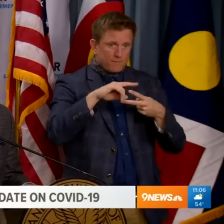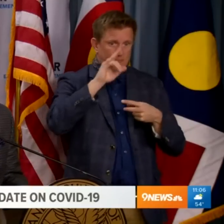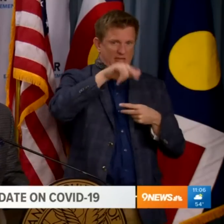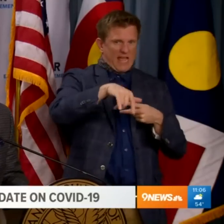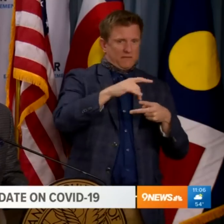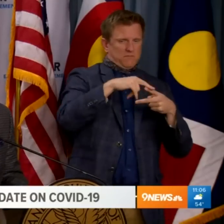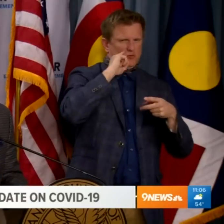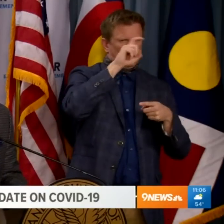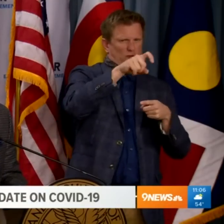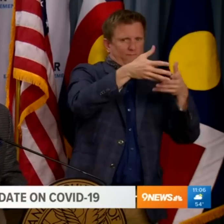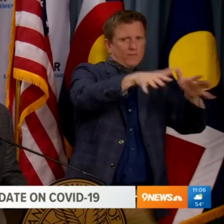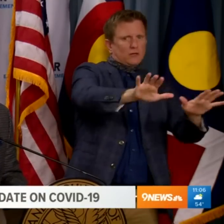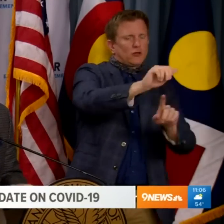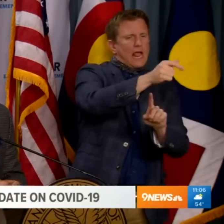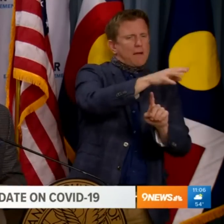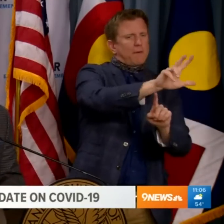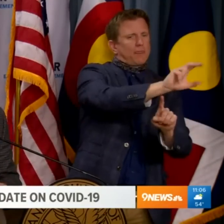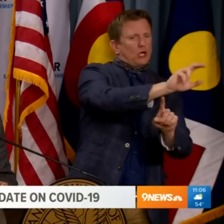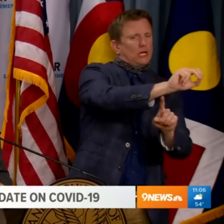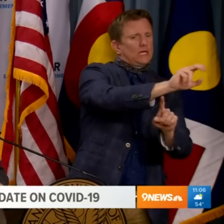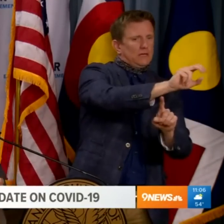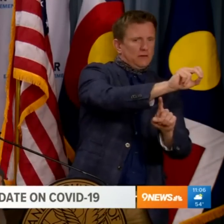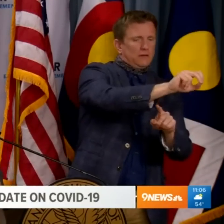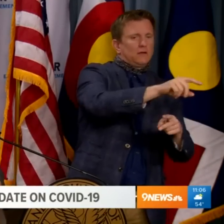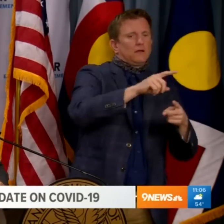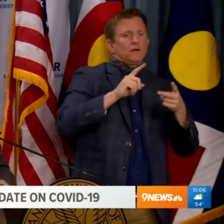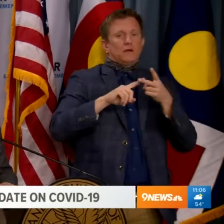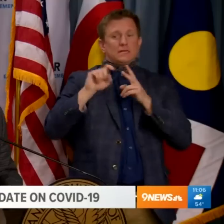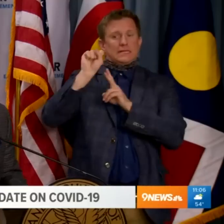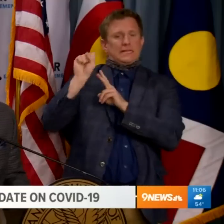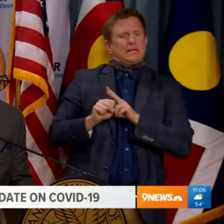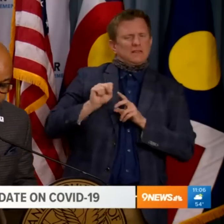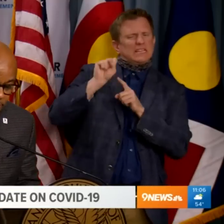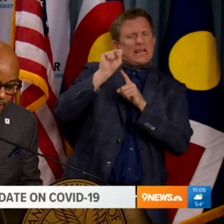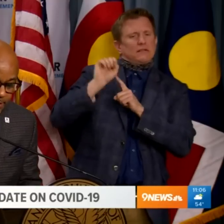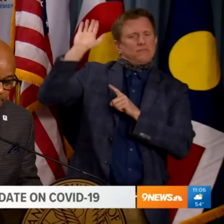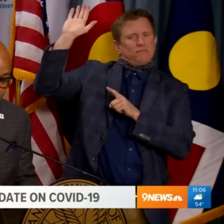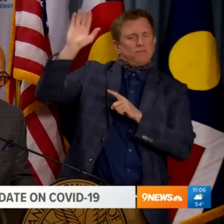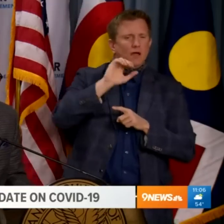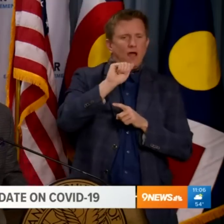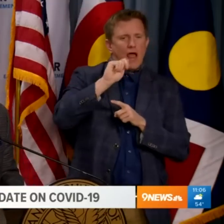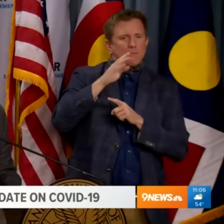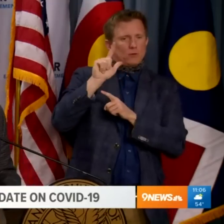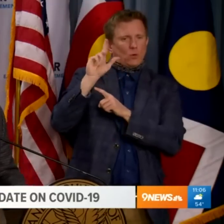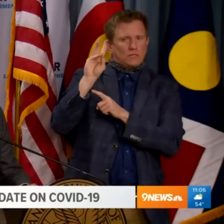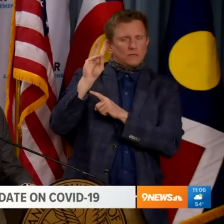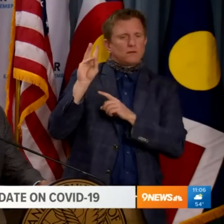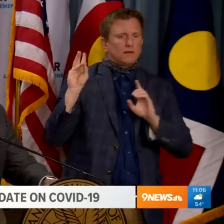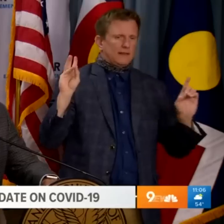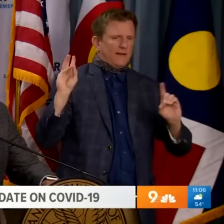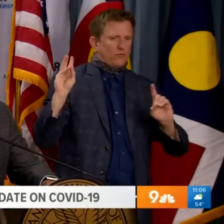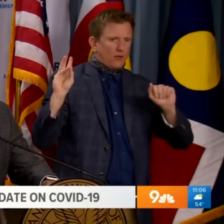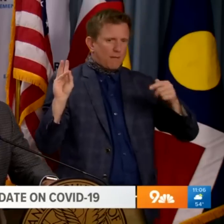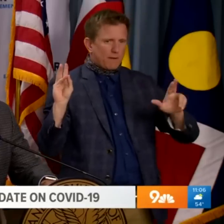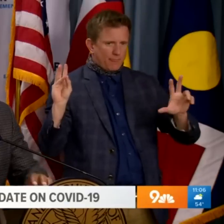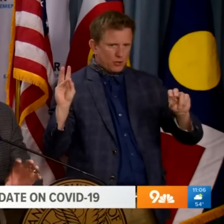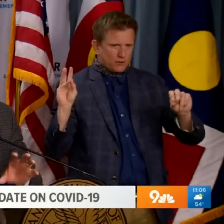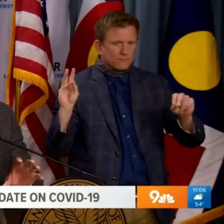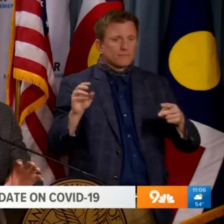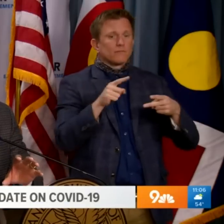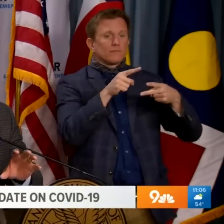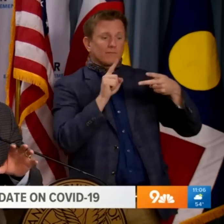in place. We oftentimes get people who are, we're all, you know, it's easy to get confused with this. There are two orders in place.